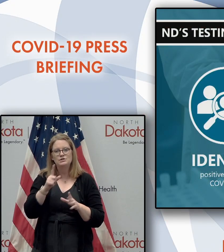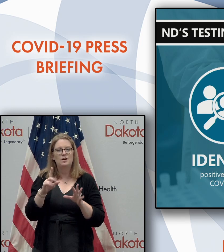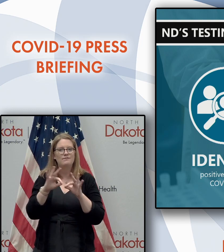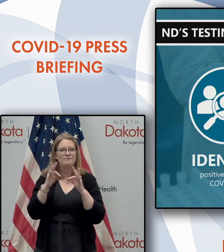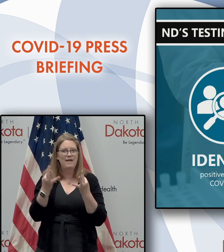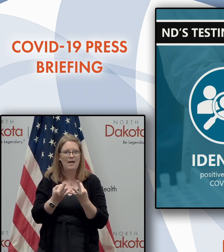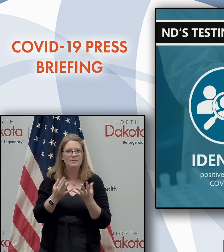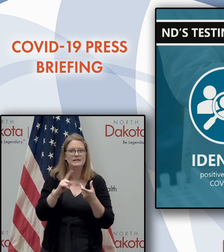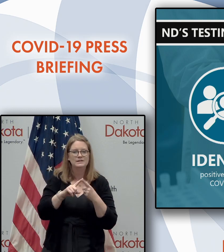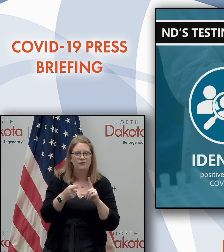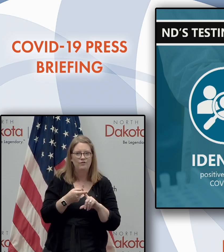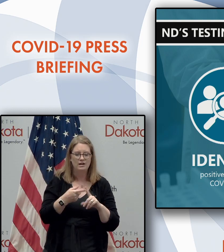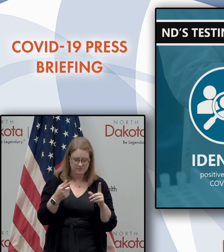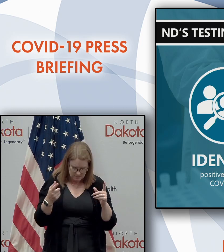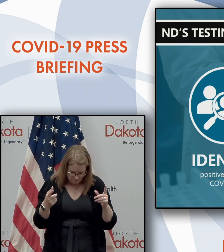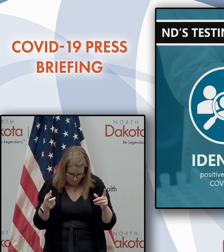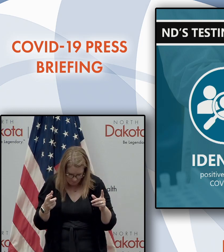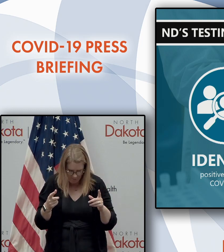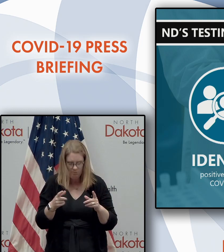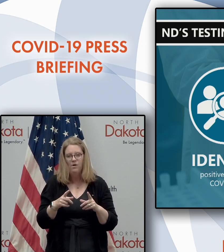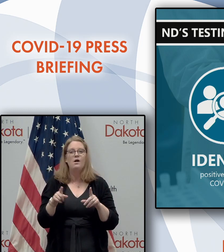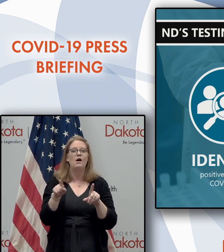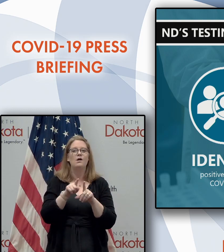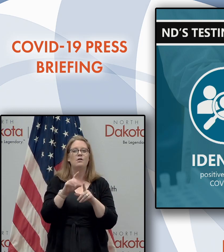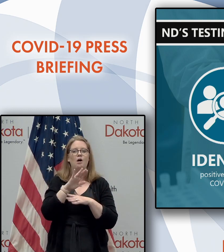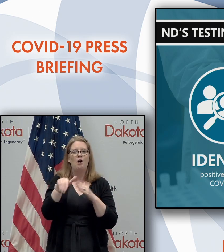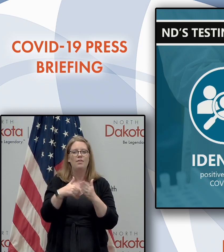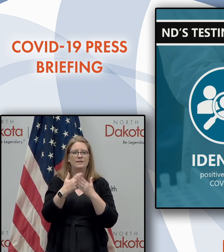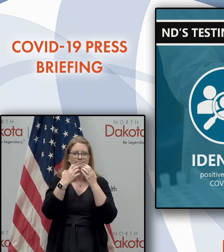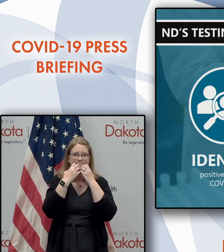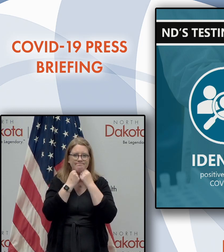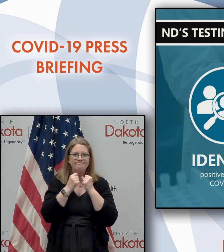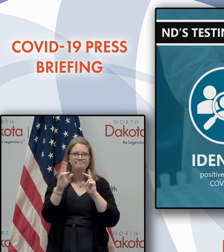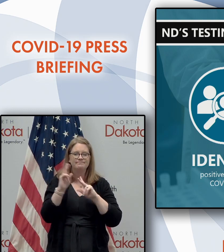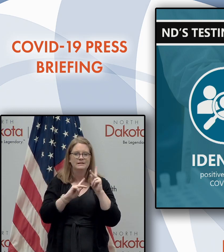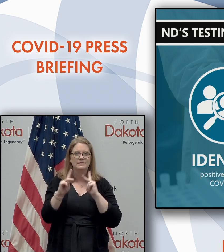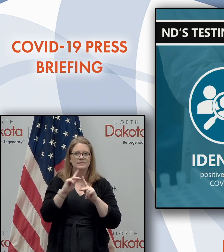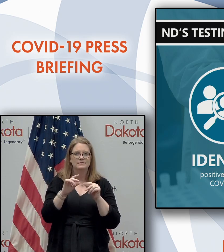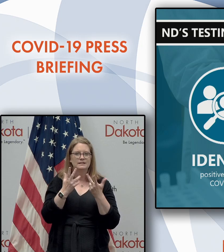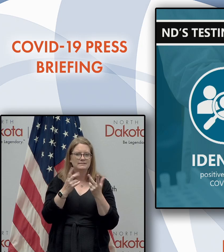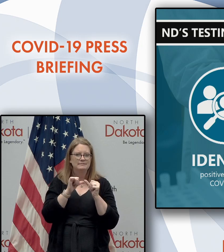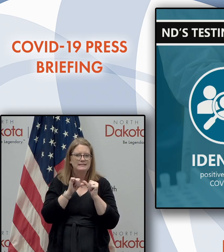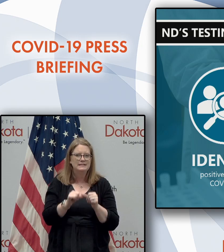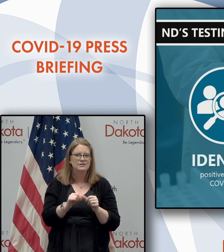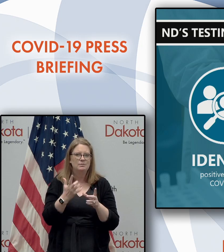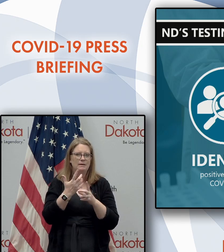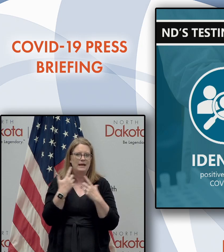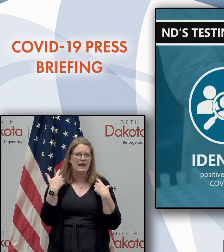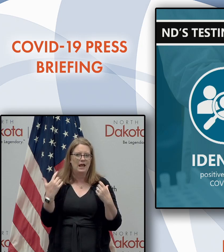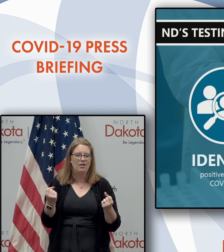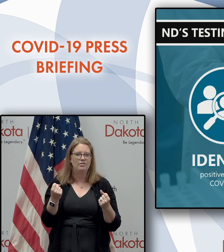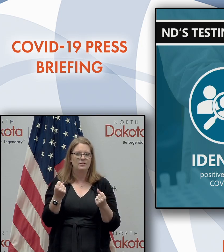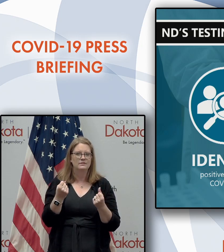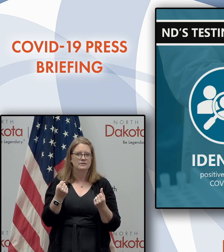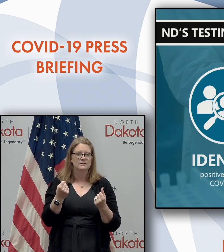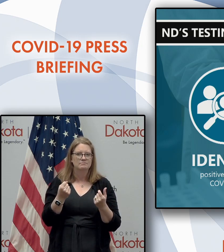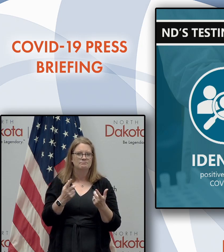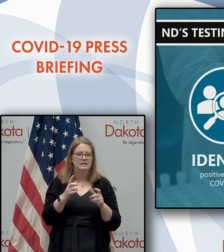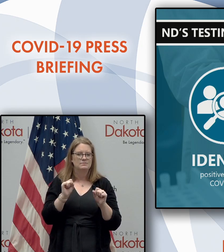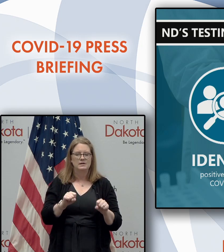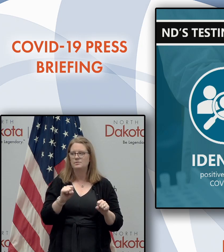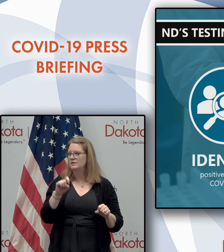communities where our university reside, and that all the loved ones can remain healthy and safe as possible. And we're going to